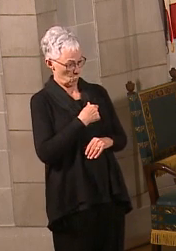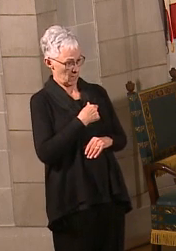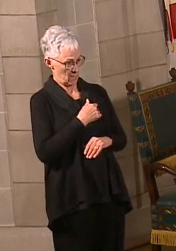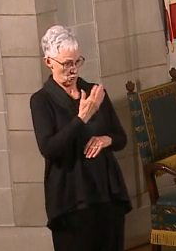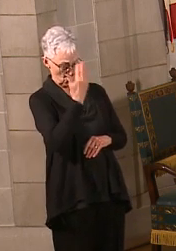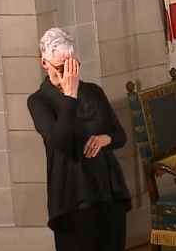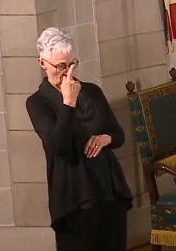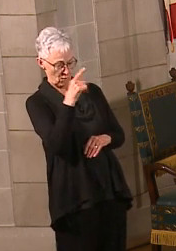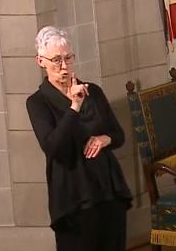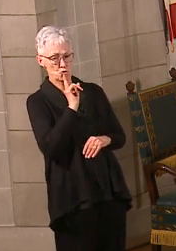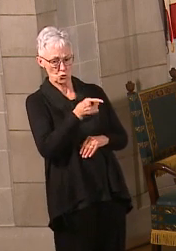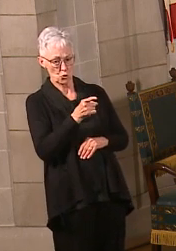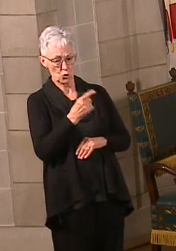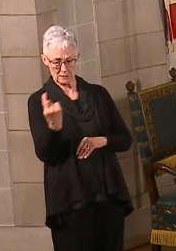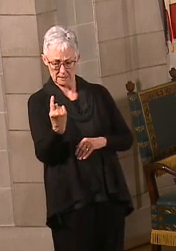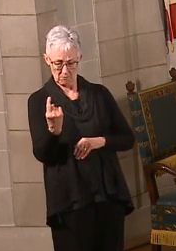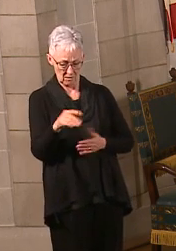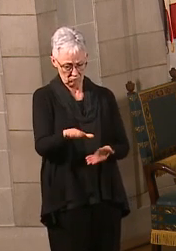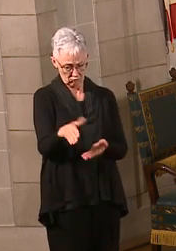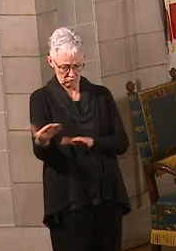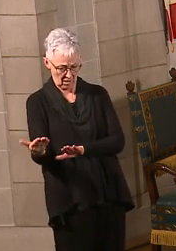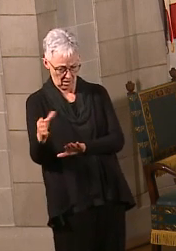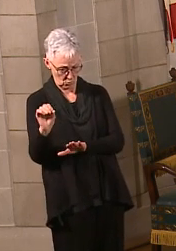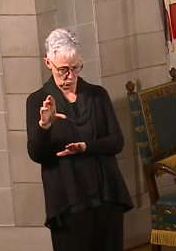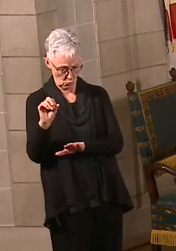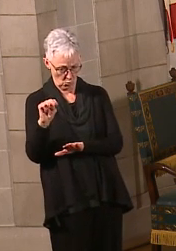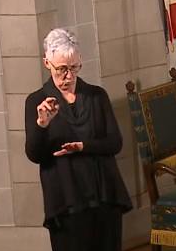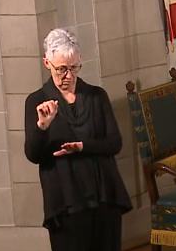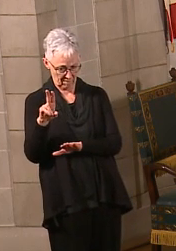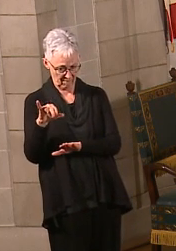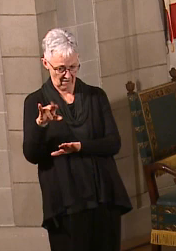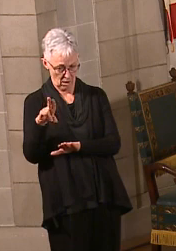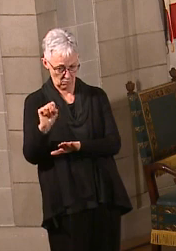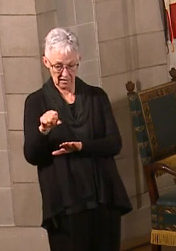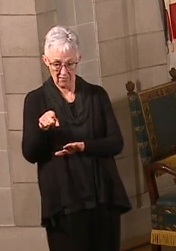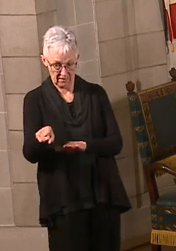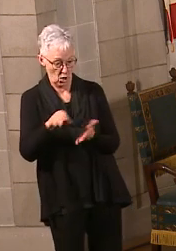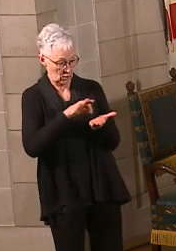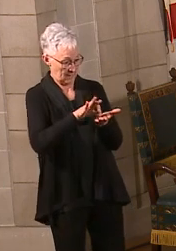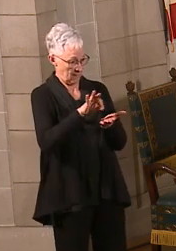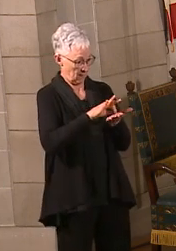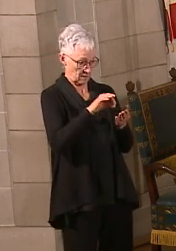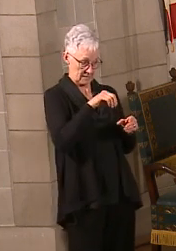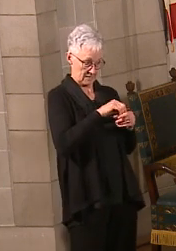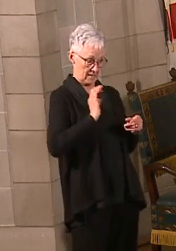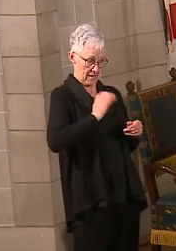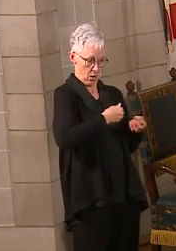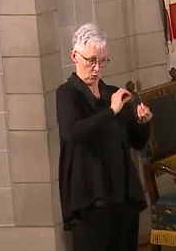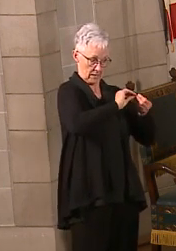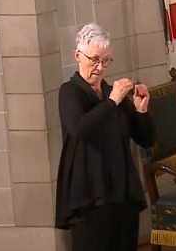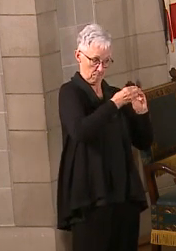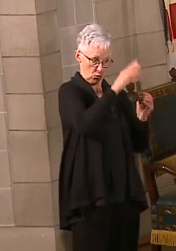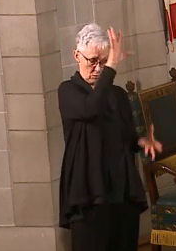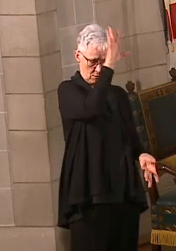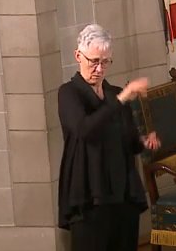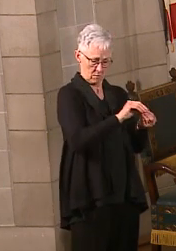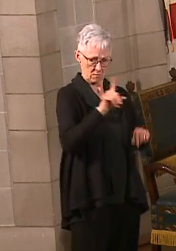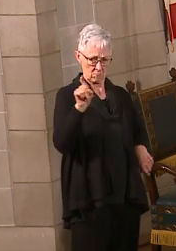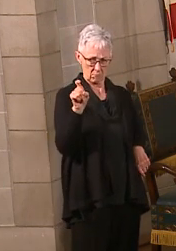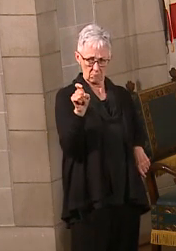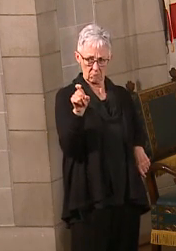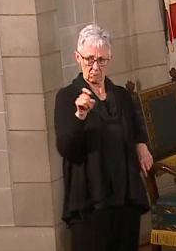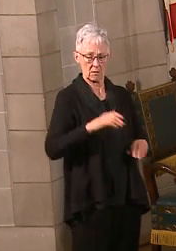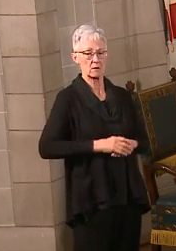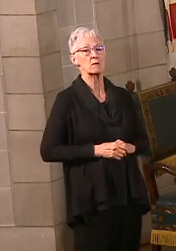in the state? What is the procedure for determining them? Is everyone who dies of a respiratory illness being tested for coronavirus? So the way it works